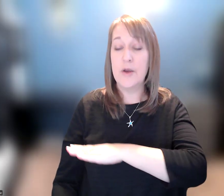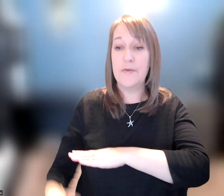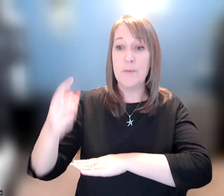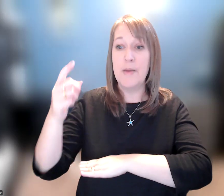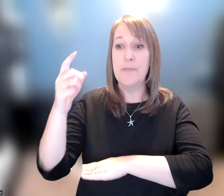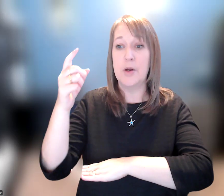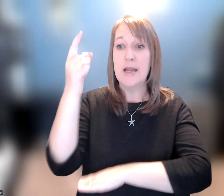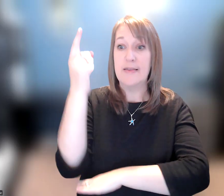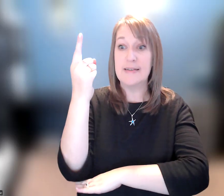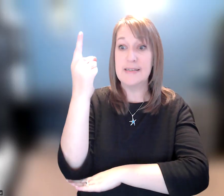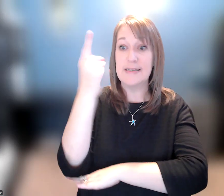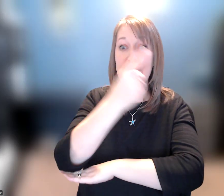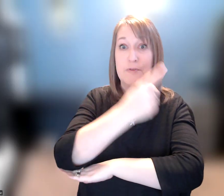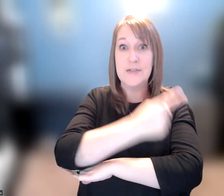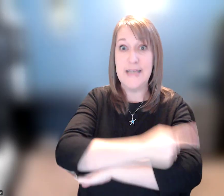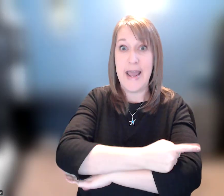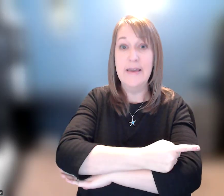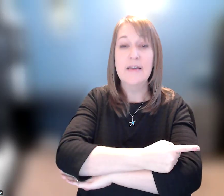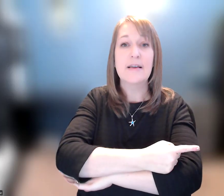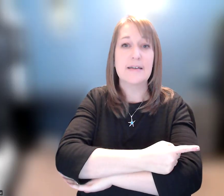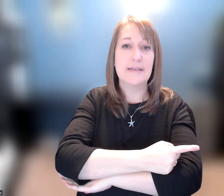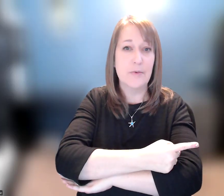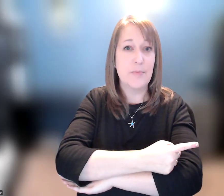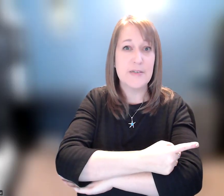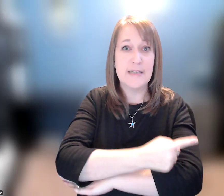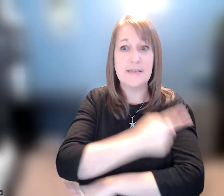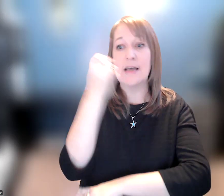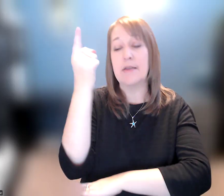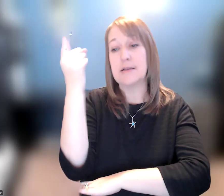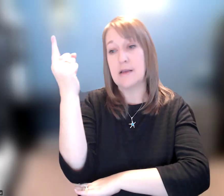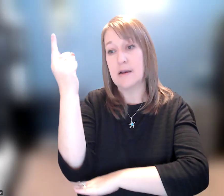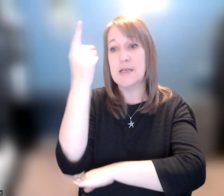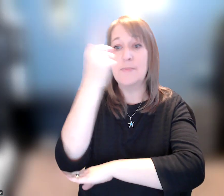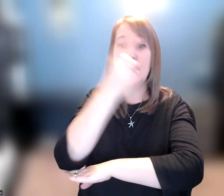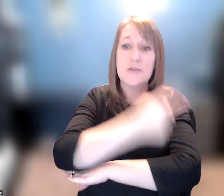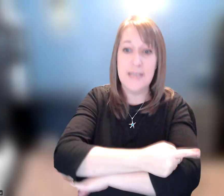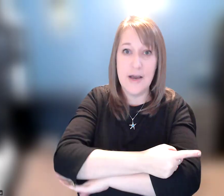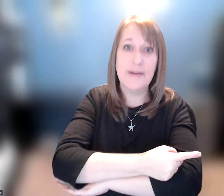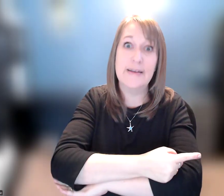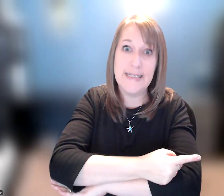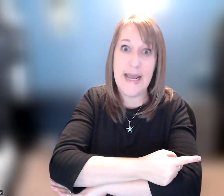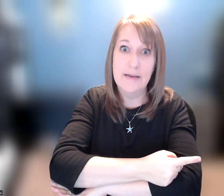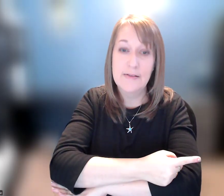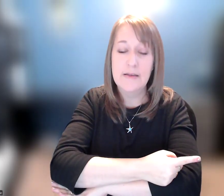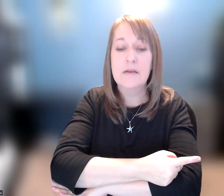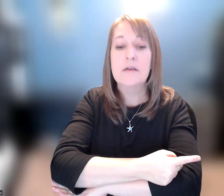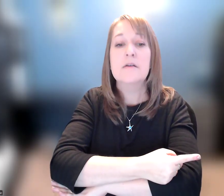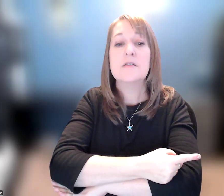you remember, this is the sign for day, because again, it represents the sun. The sun comes up and it goes down in a day. So